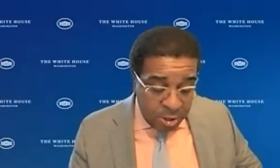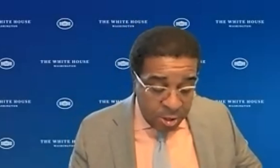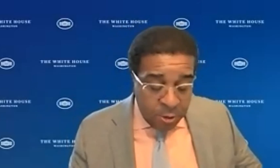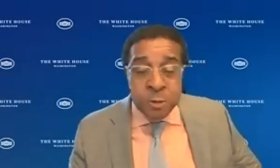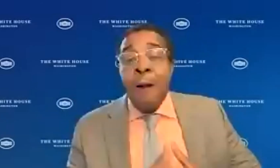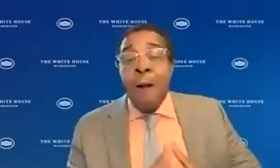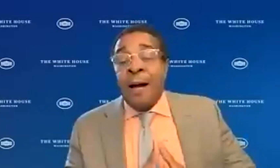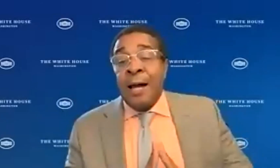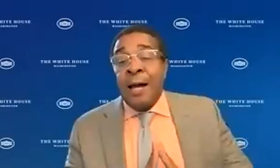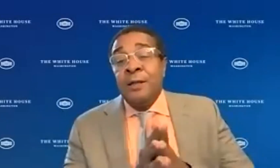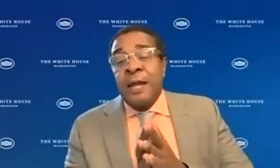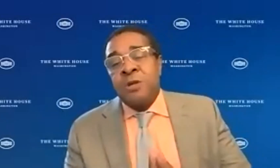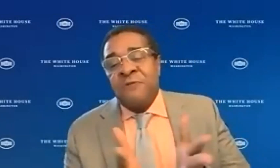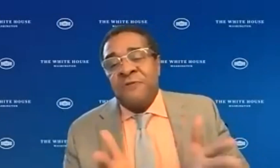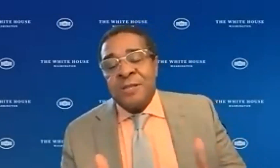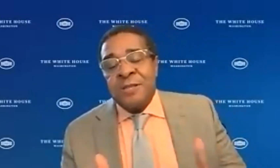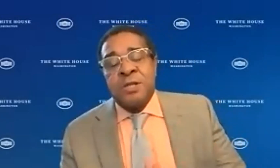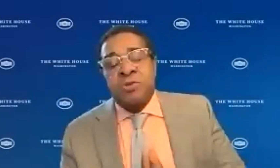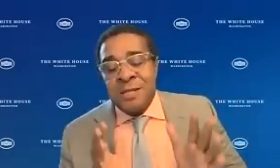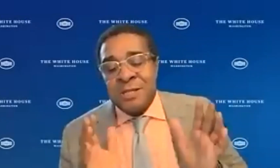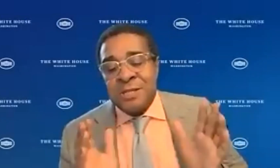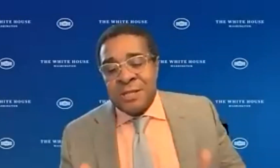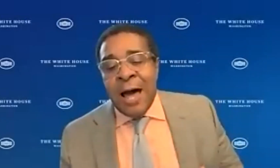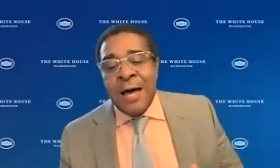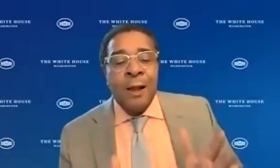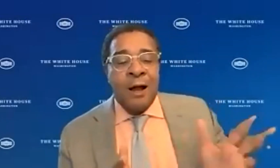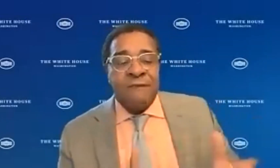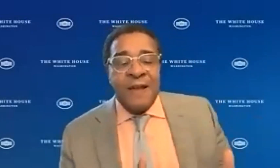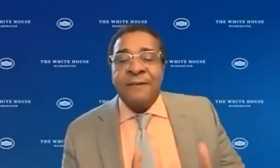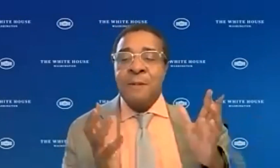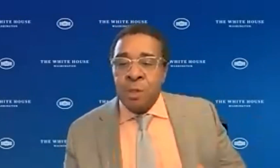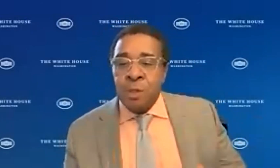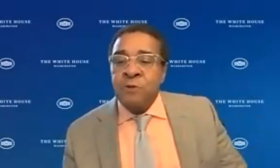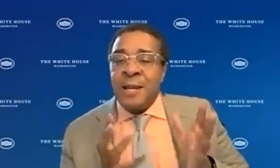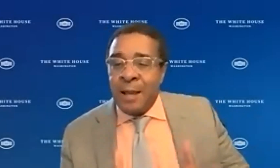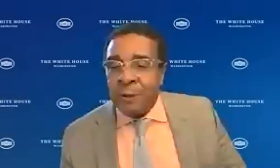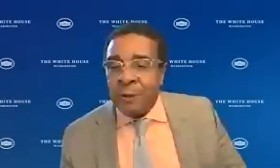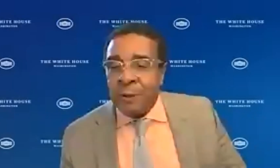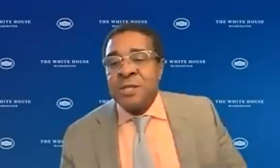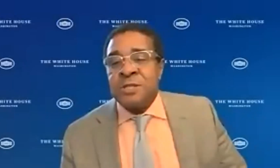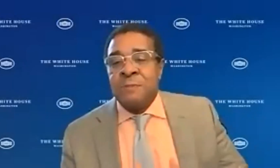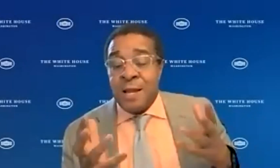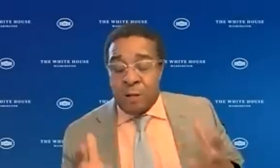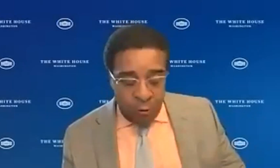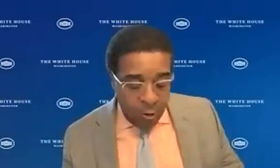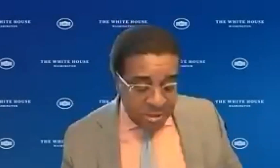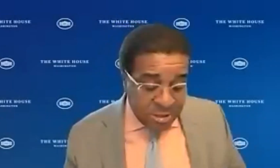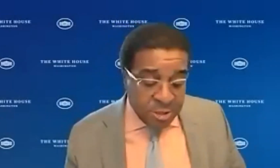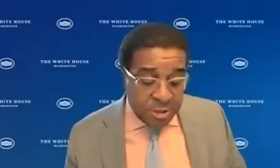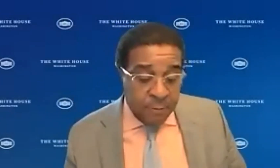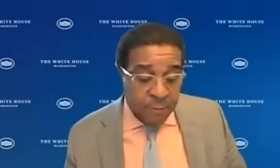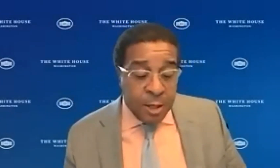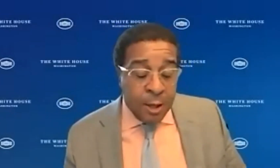issue, but they also faced the tremendous task of having to move and implement systems and